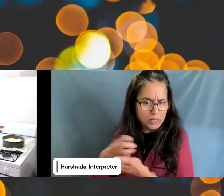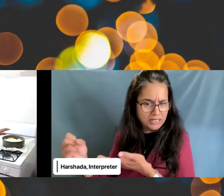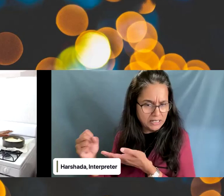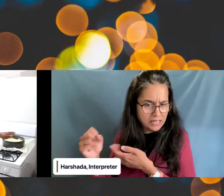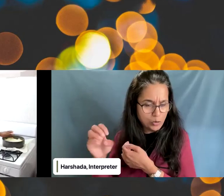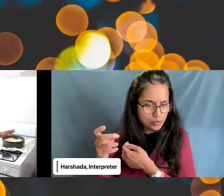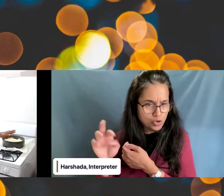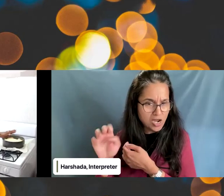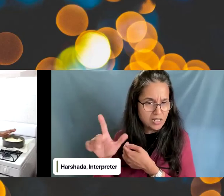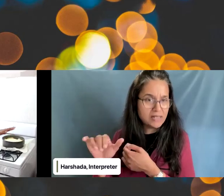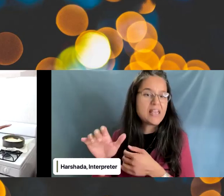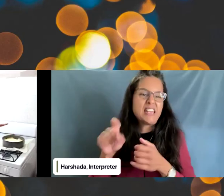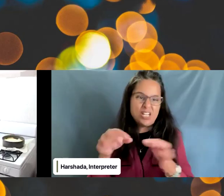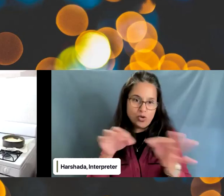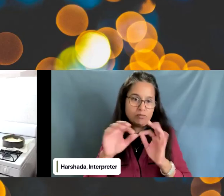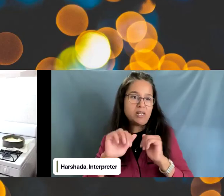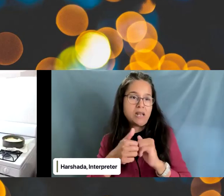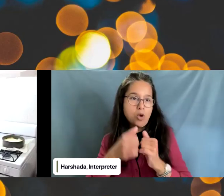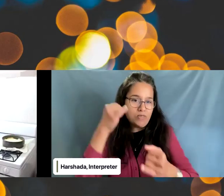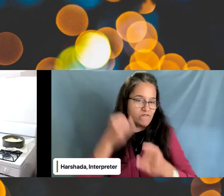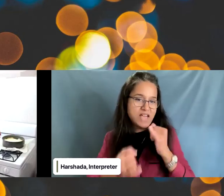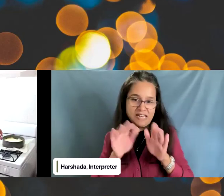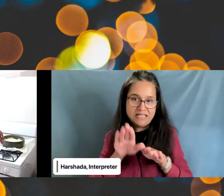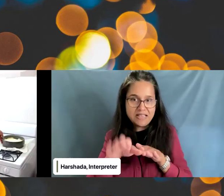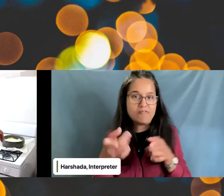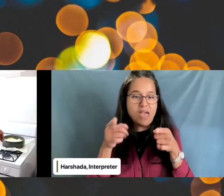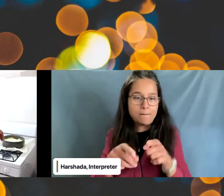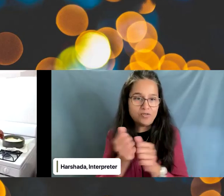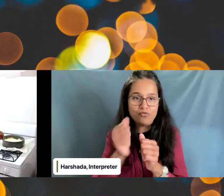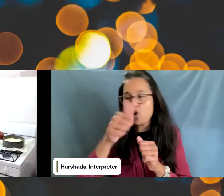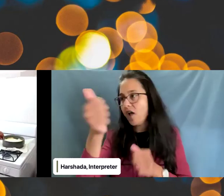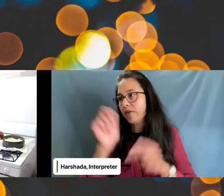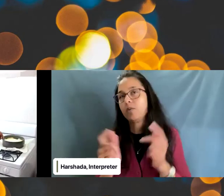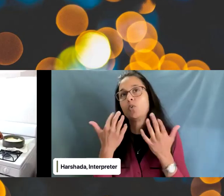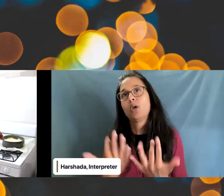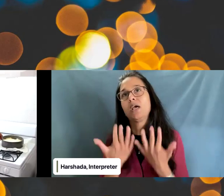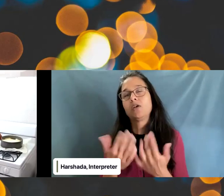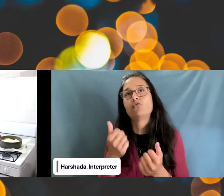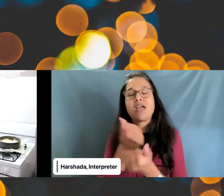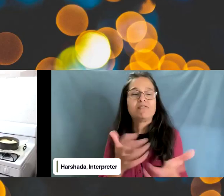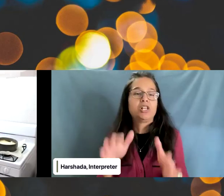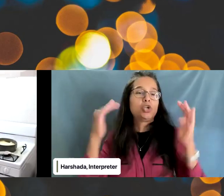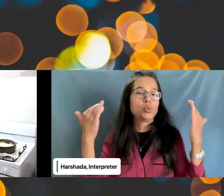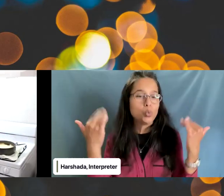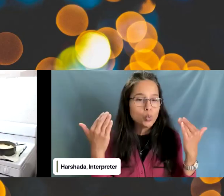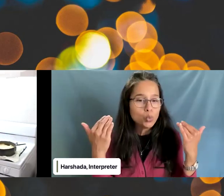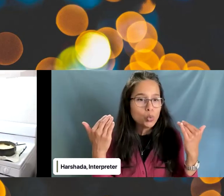So let me just explain how this final step happens for those of you who are waiting for everything to cool down.